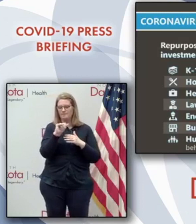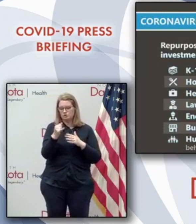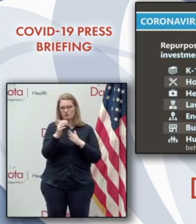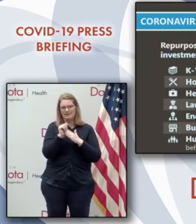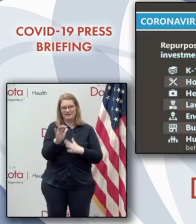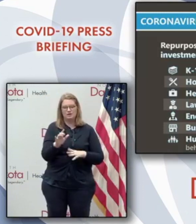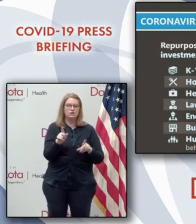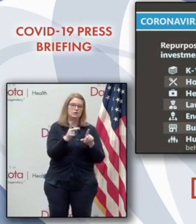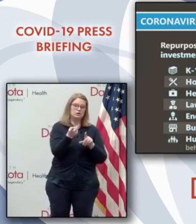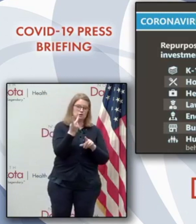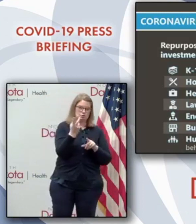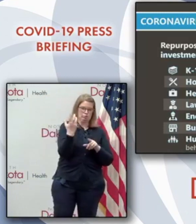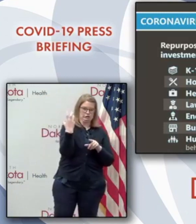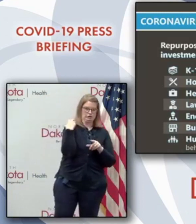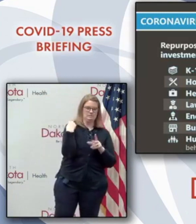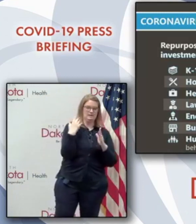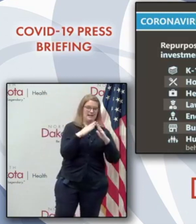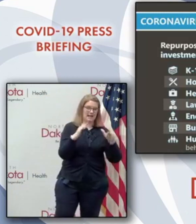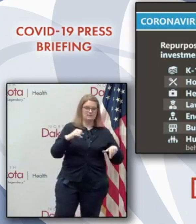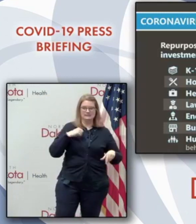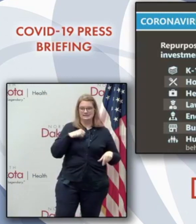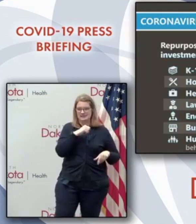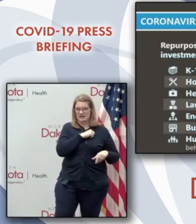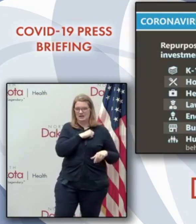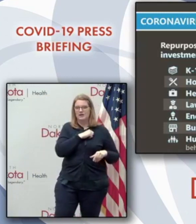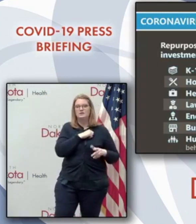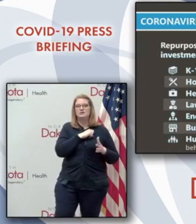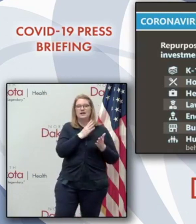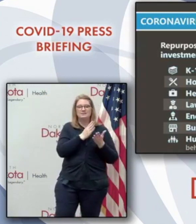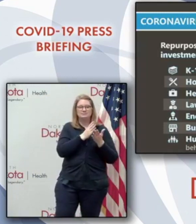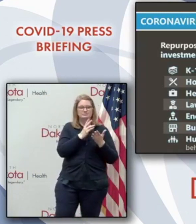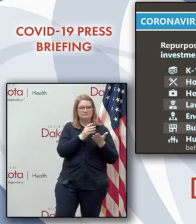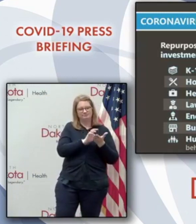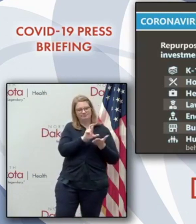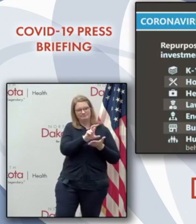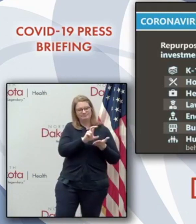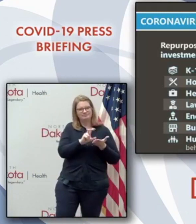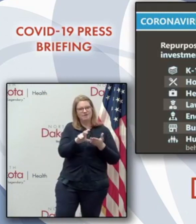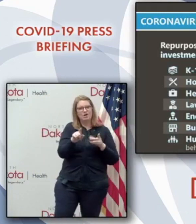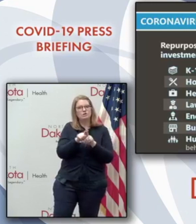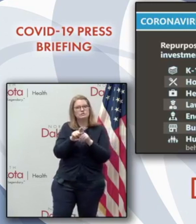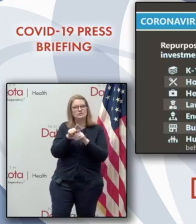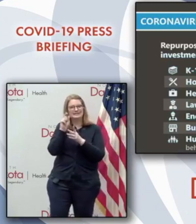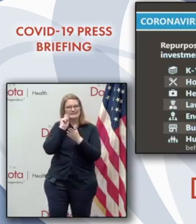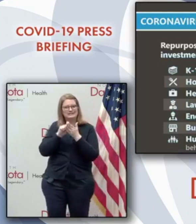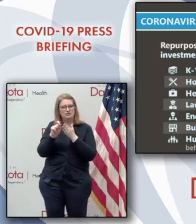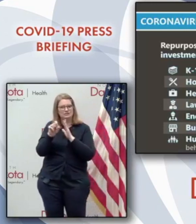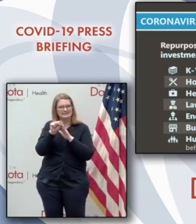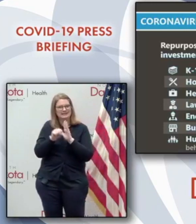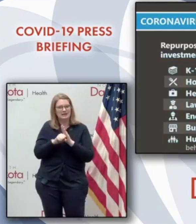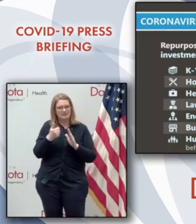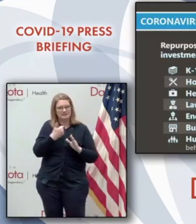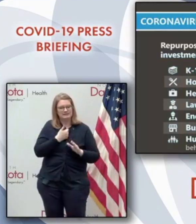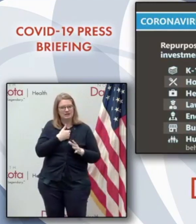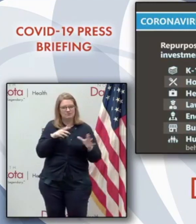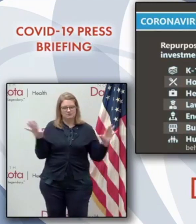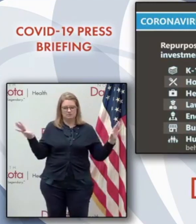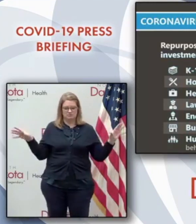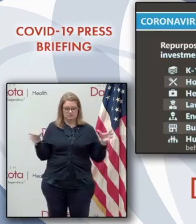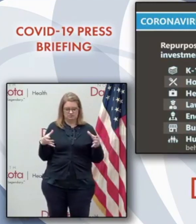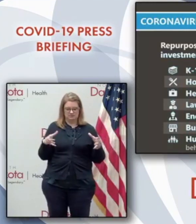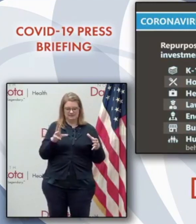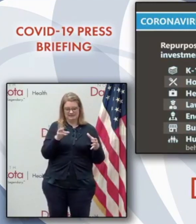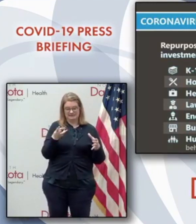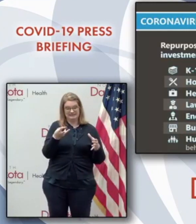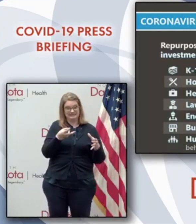two chairmen of the House and Senate Appropriations, along with the Secretary of State and myself. That group of 6